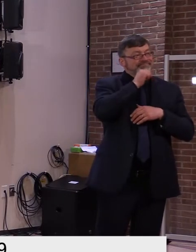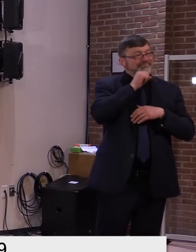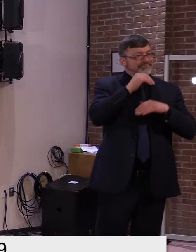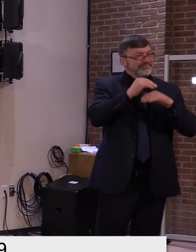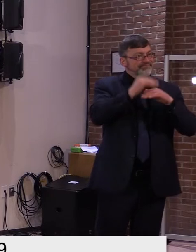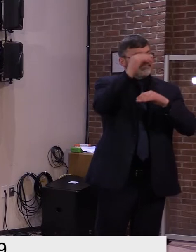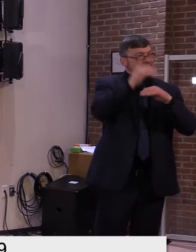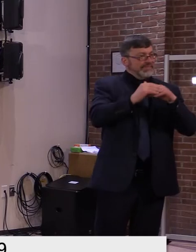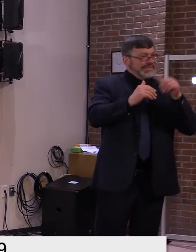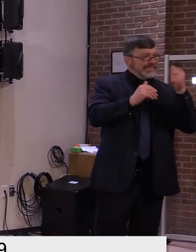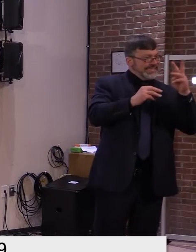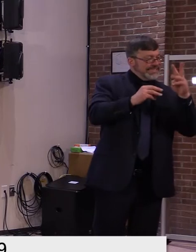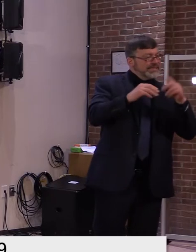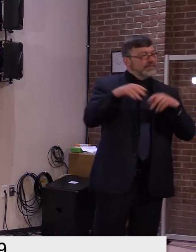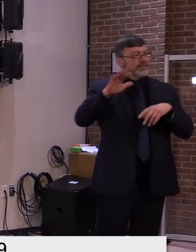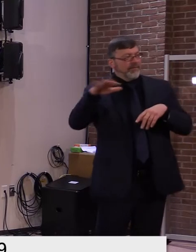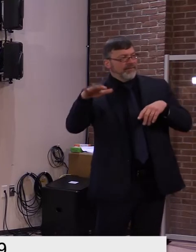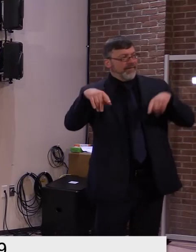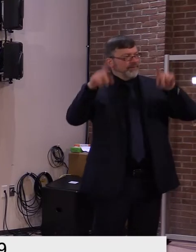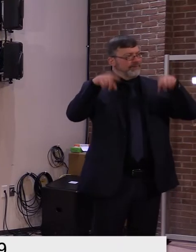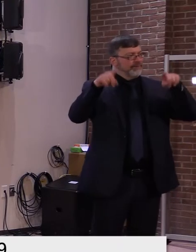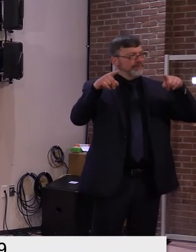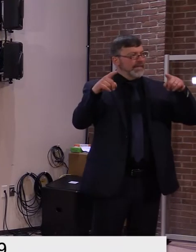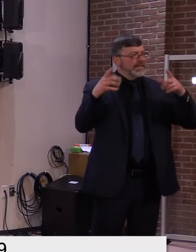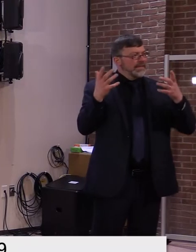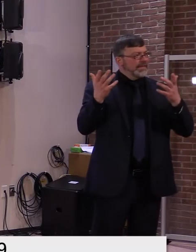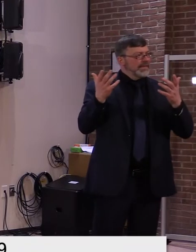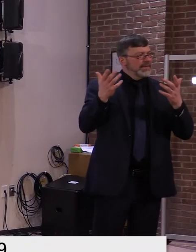can count down how many people before they get their shots?